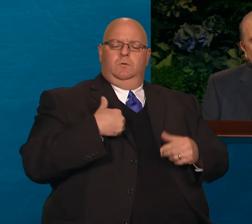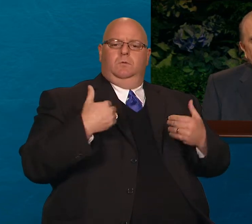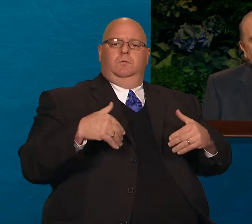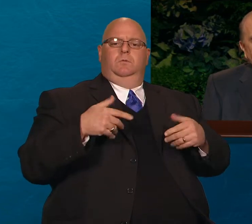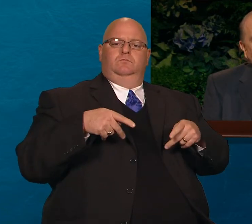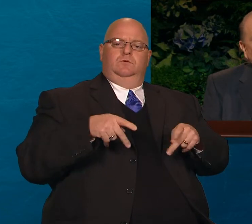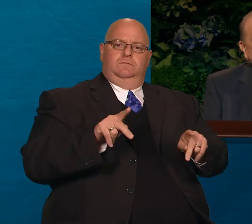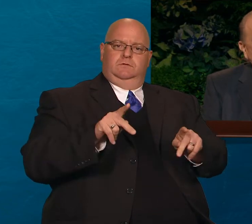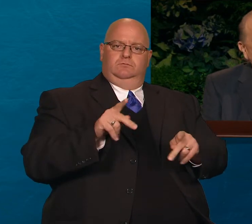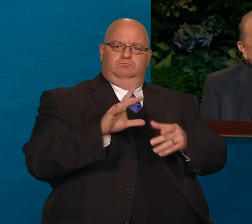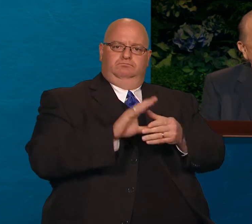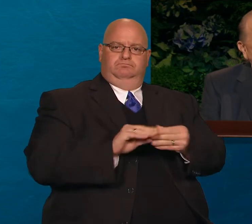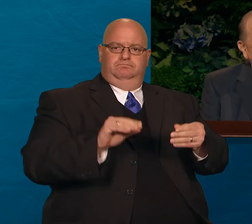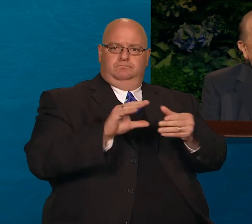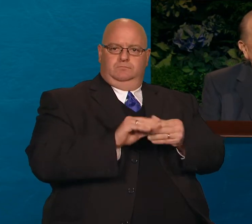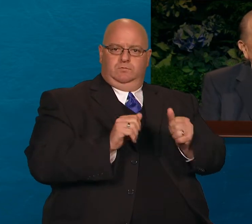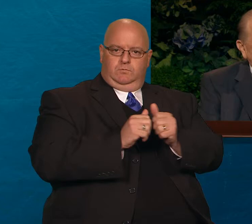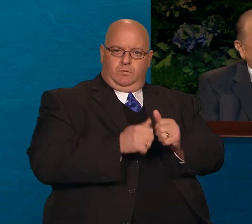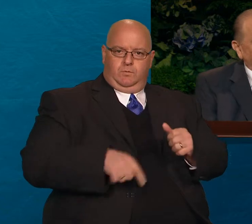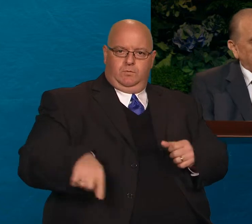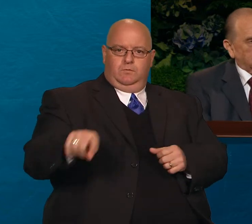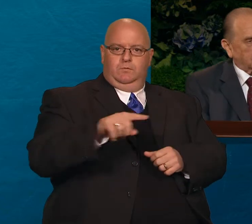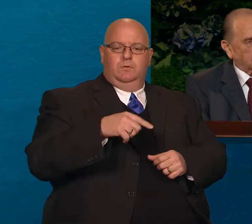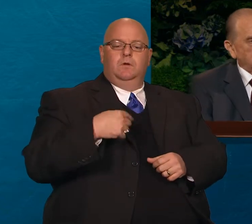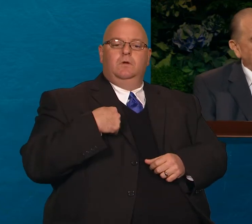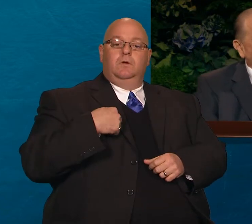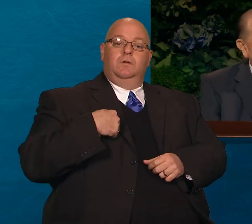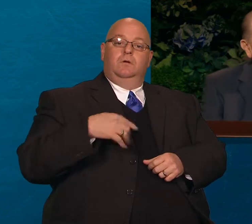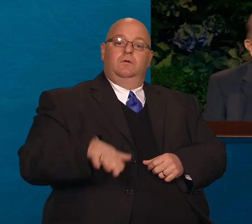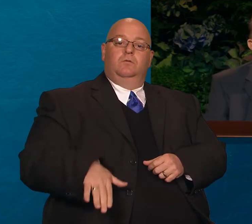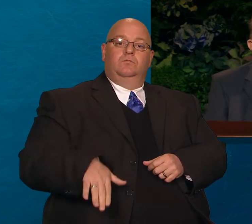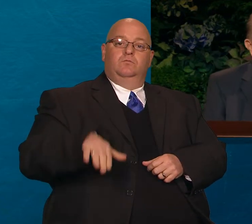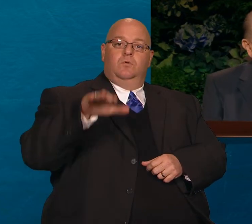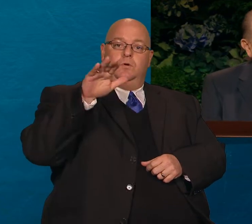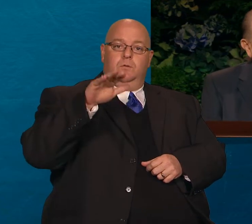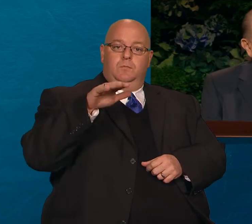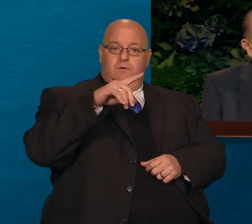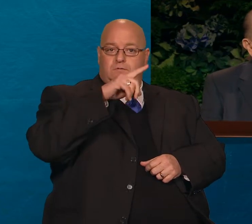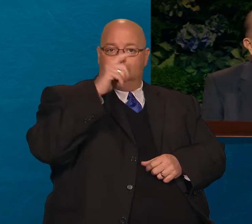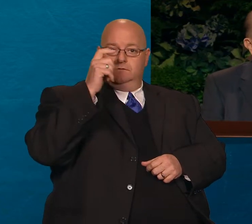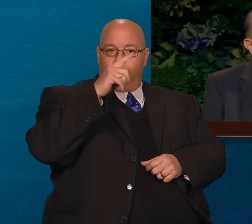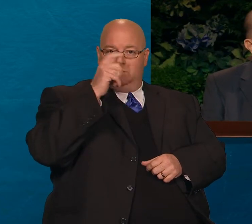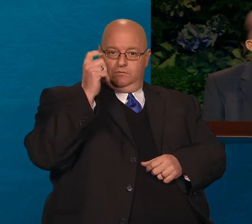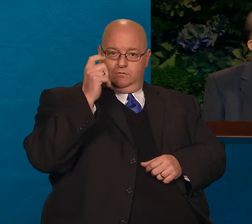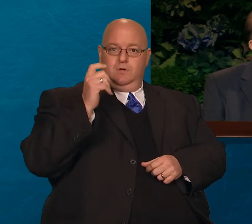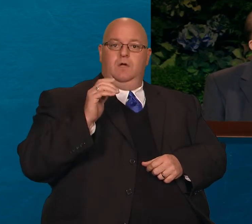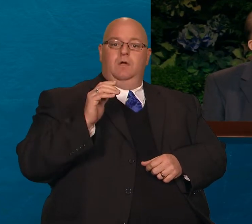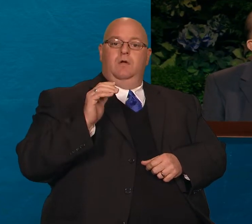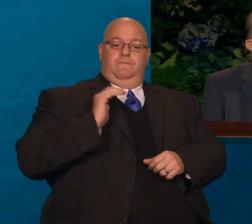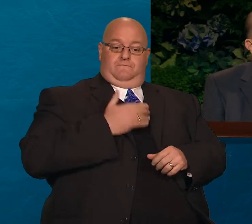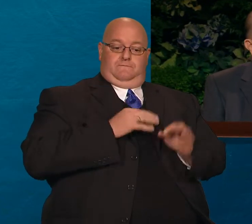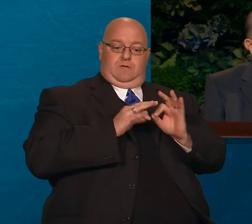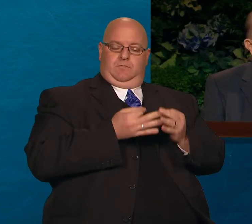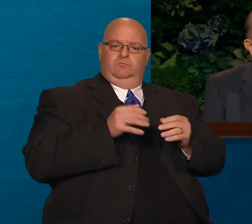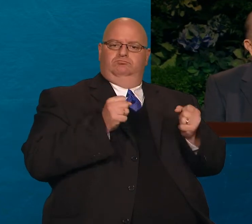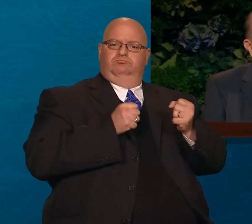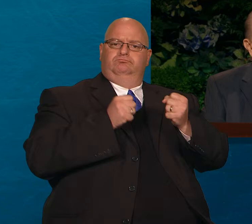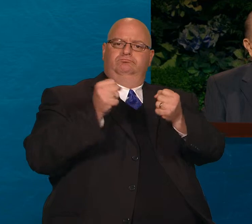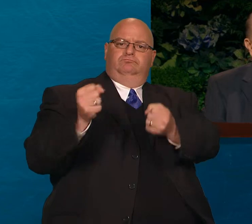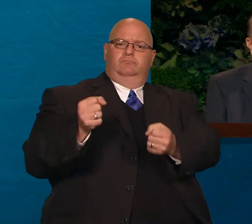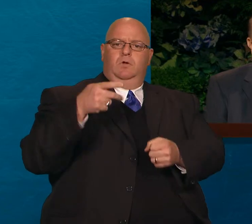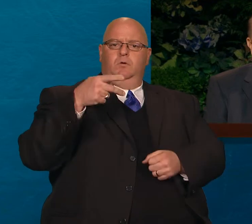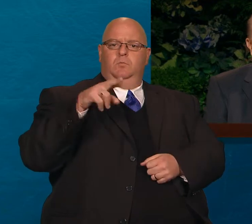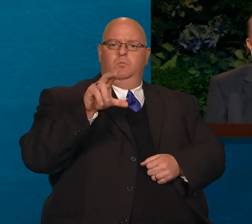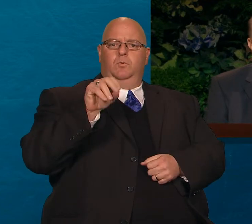you. When I was growing up, each summer, our family would drive to Provo Canyon, about 45